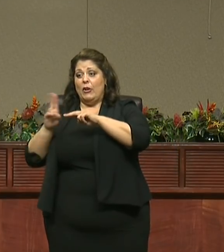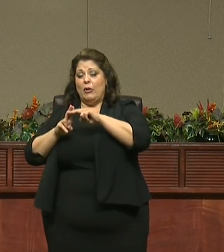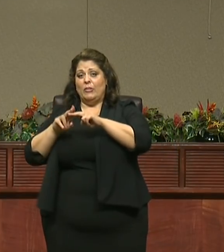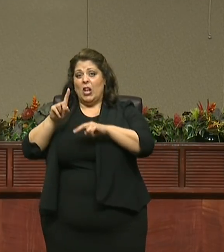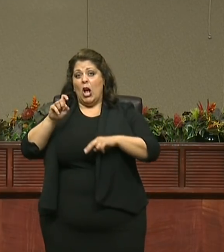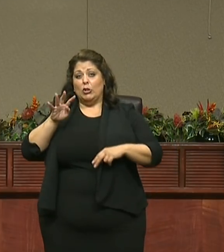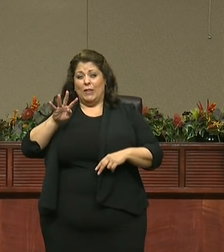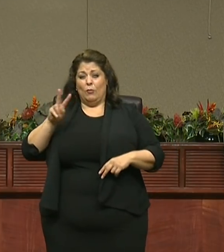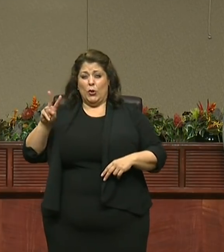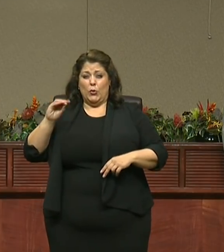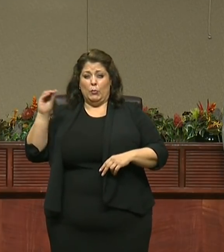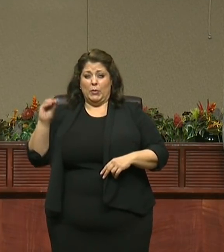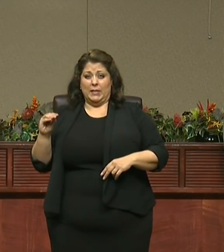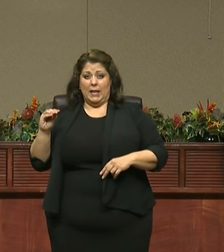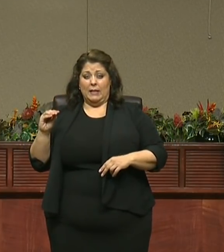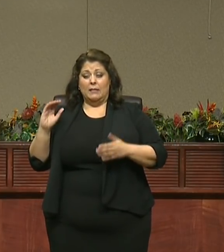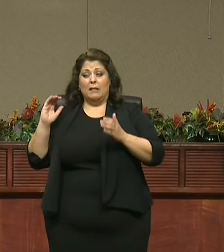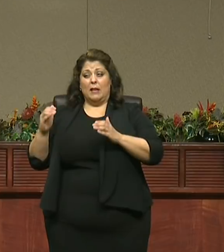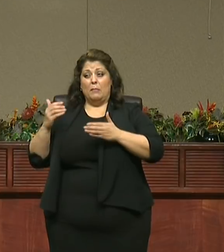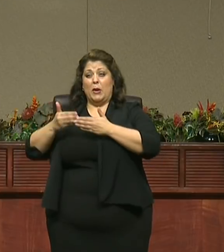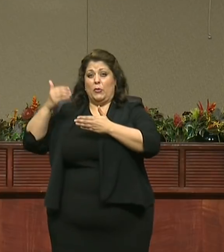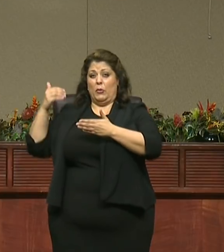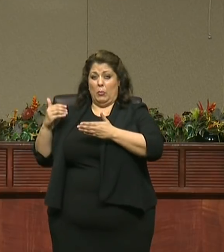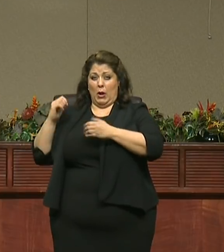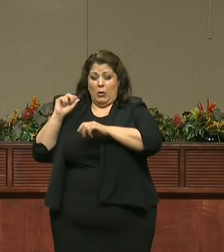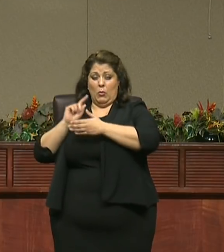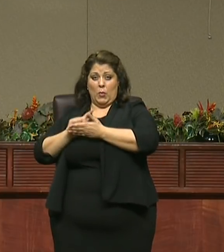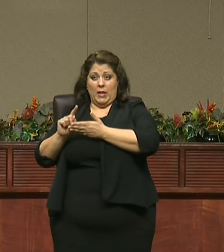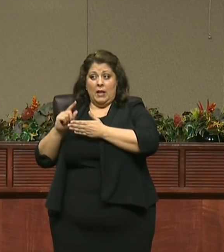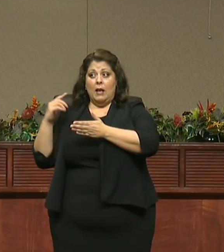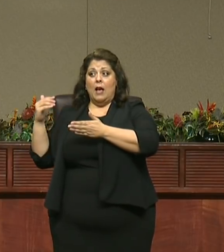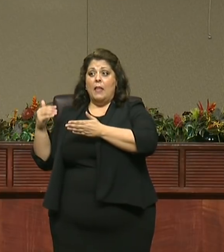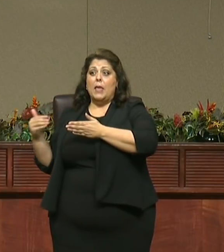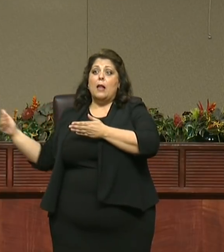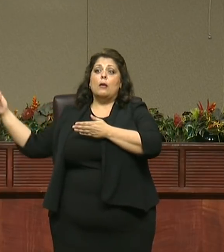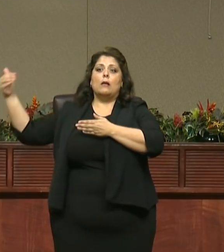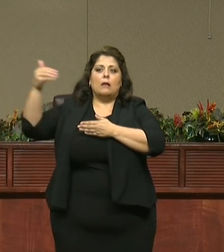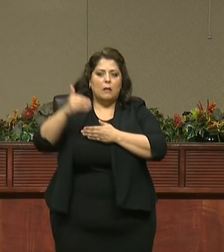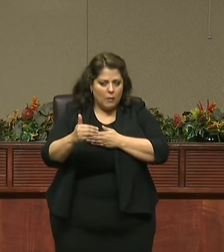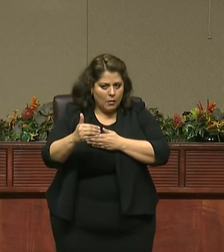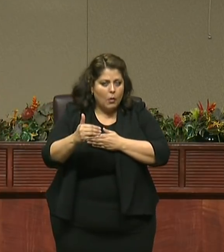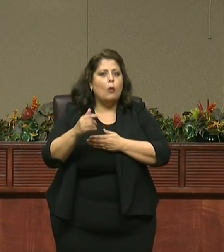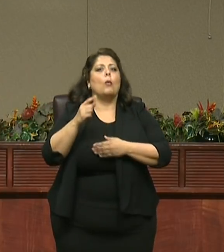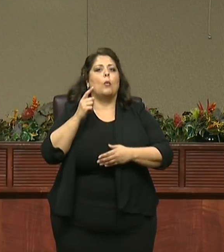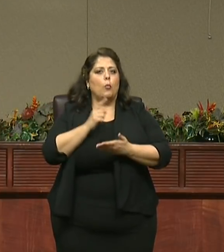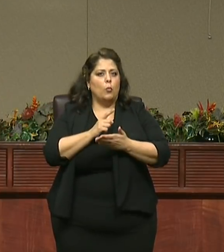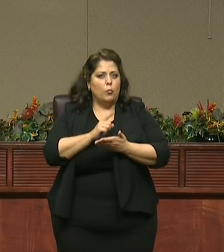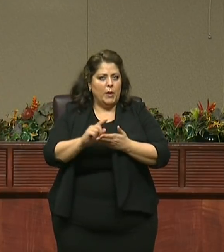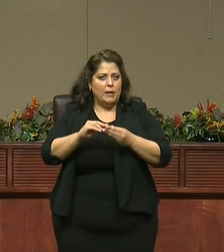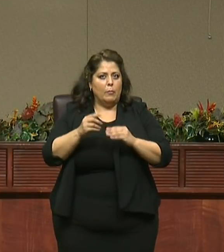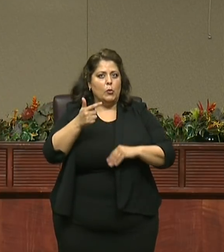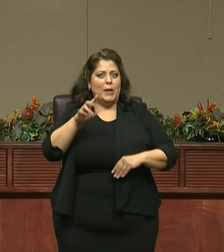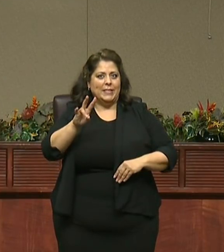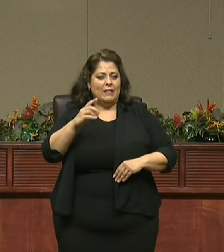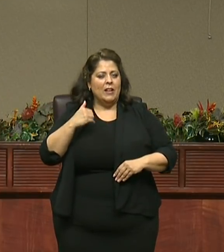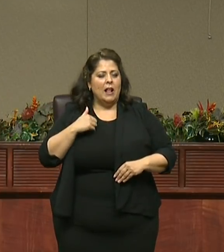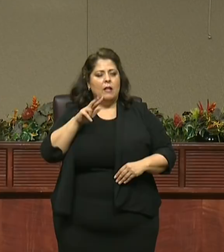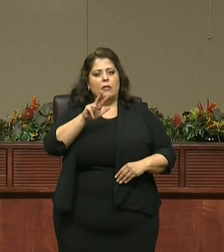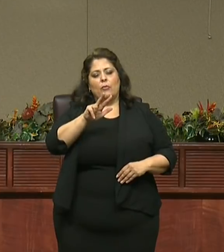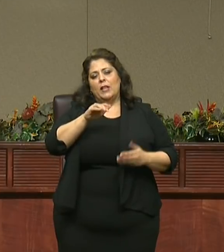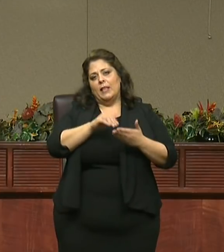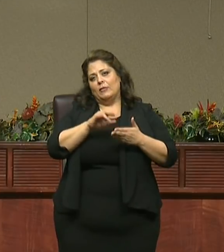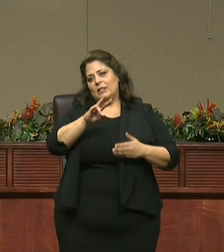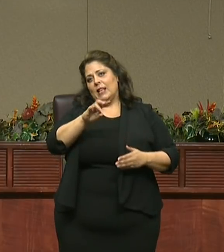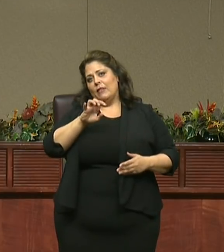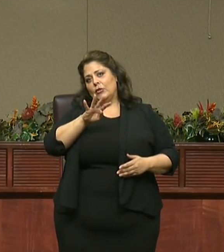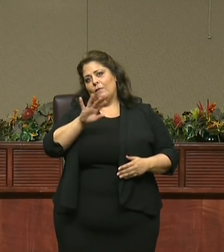142% with respect to the prior week. And week 27, the week that just ended, we had